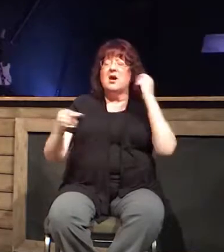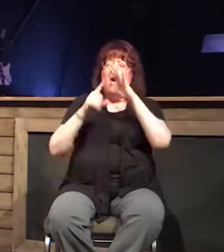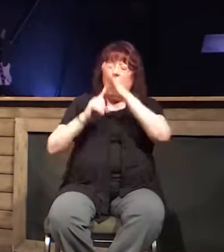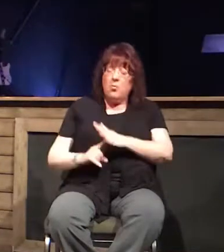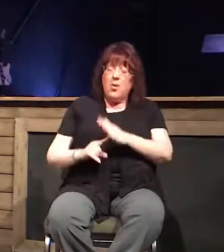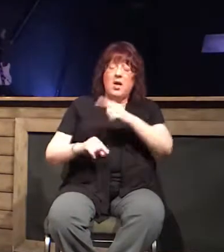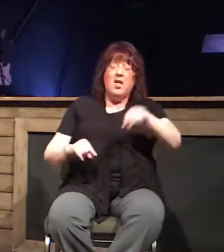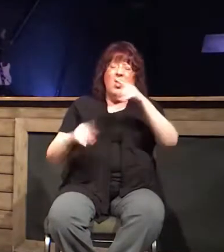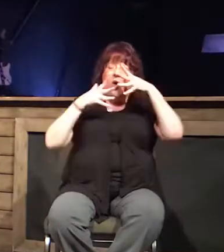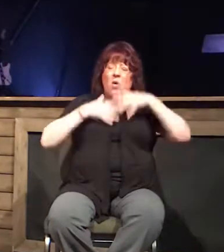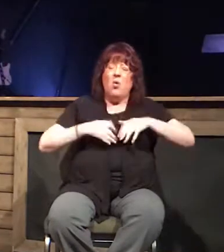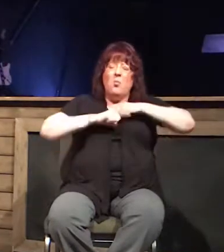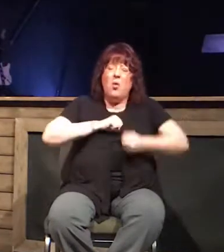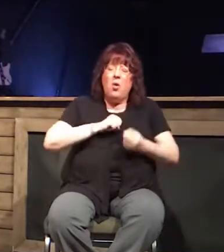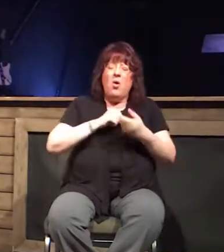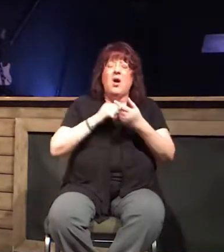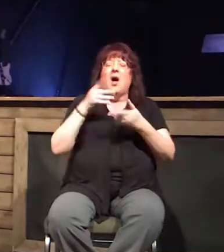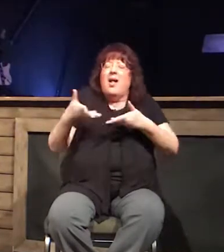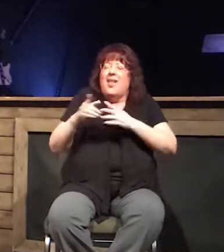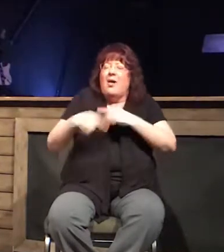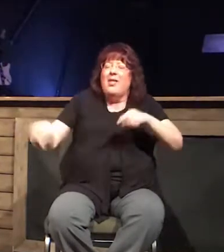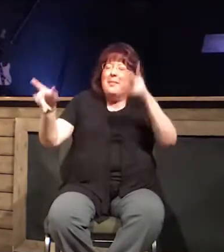depressed, let those who are broken and hurting,